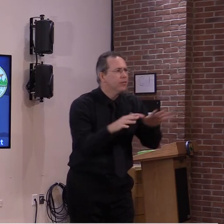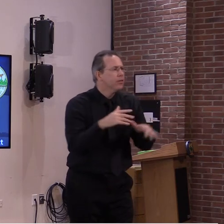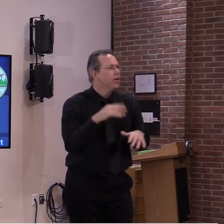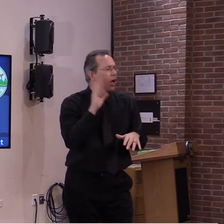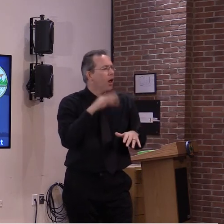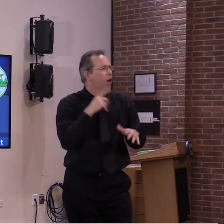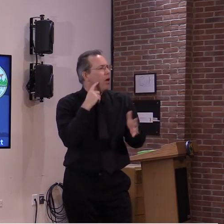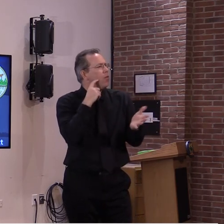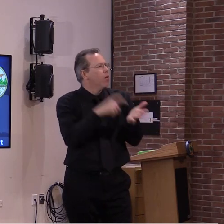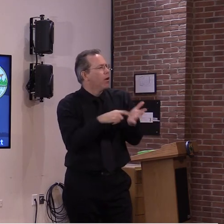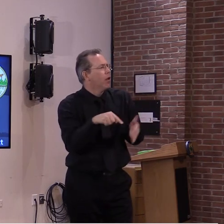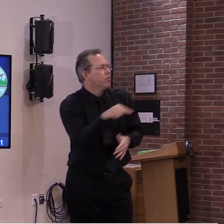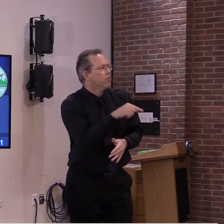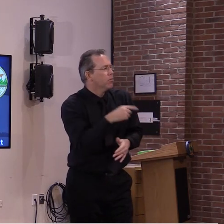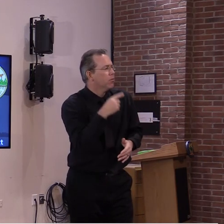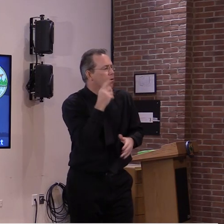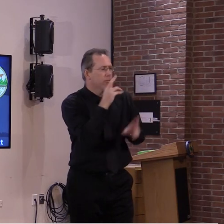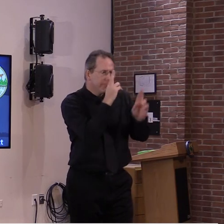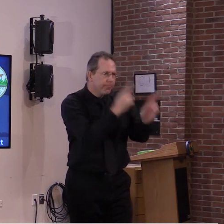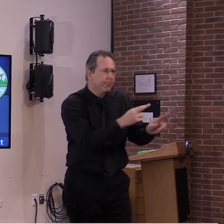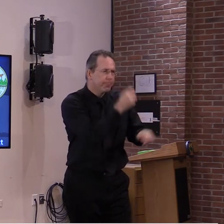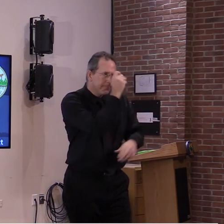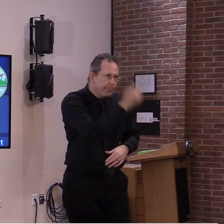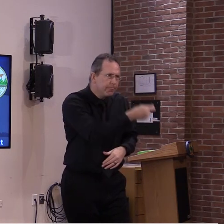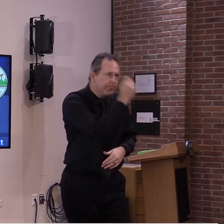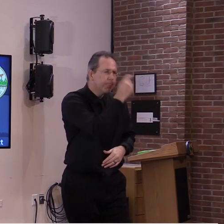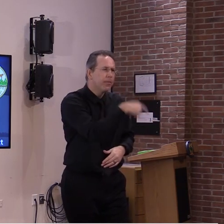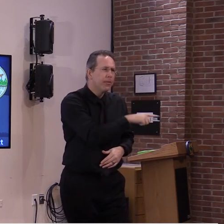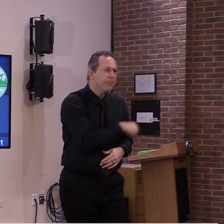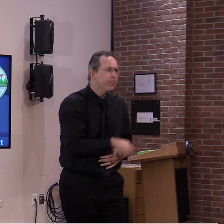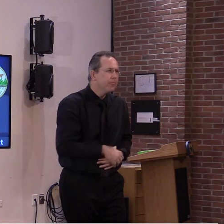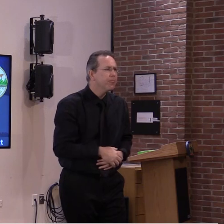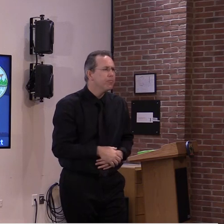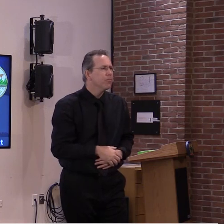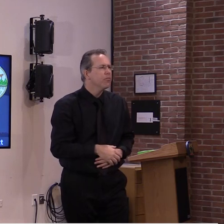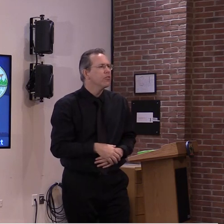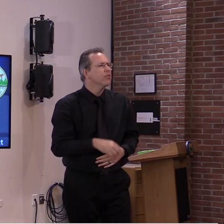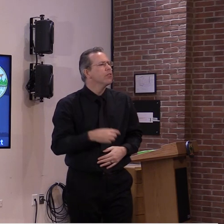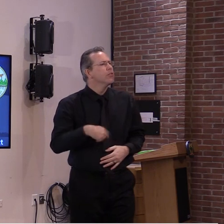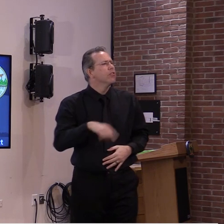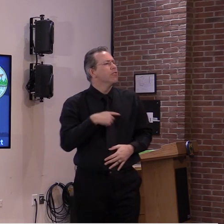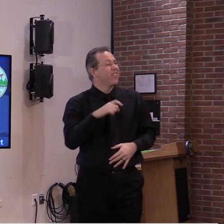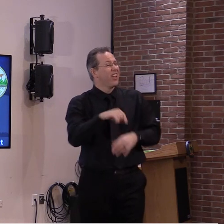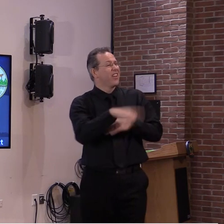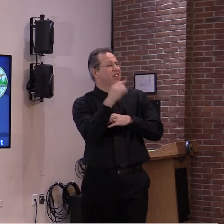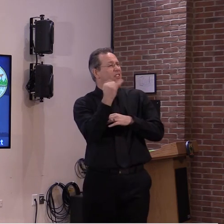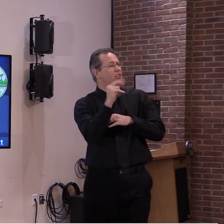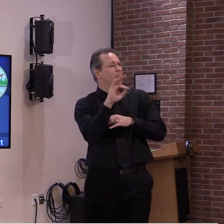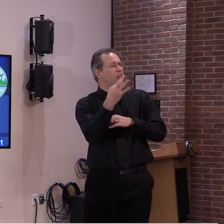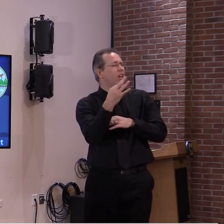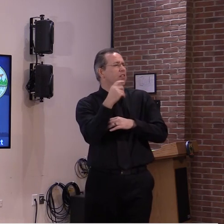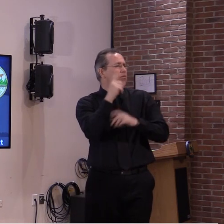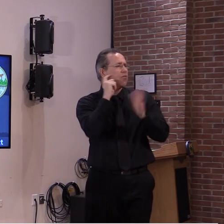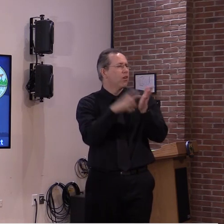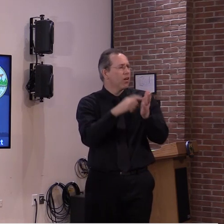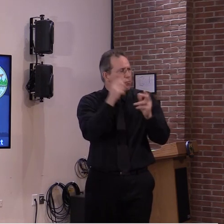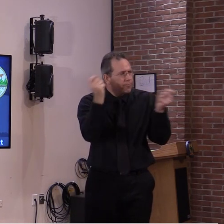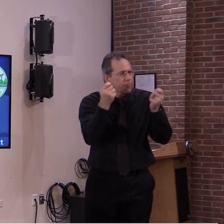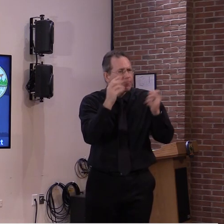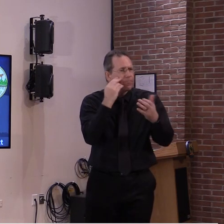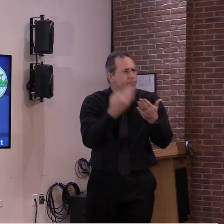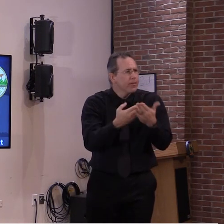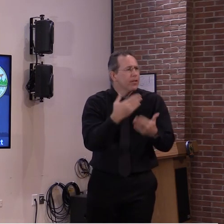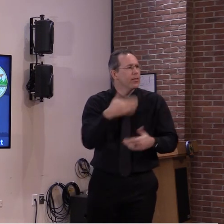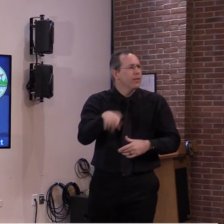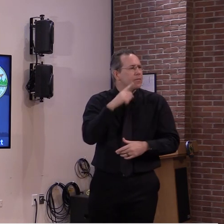publicly. But they should know on a day-to-day basis that whether it's within public safety or the administration or